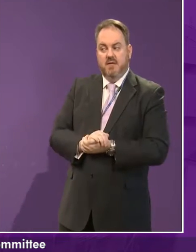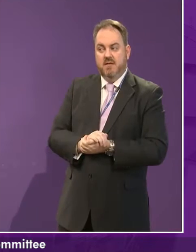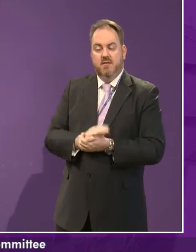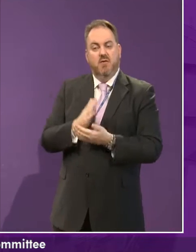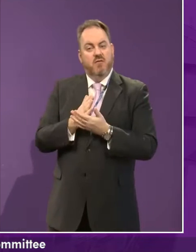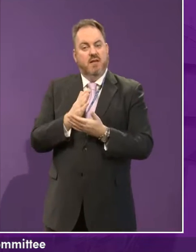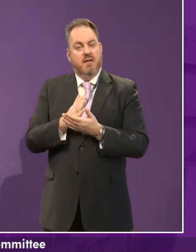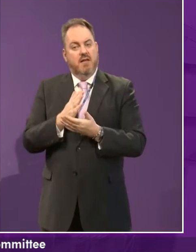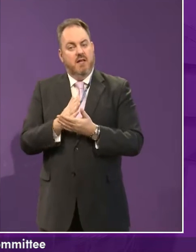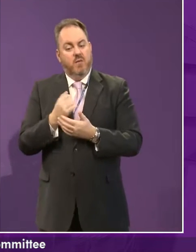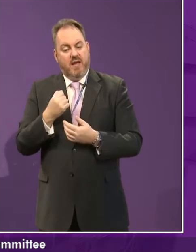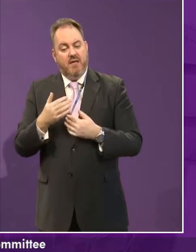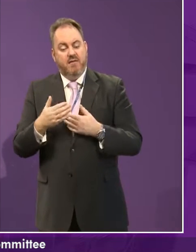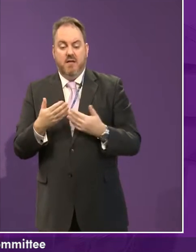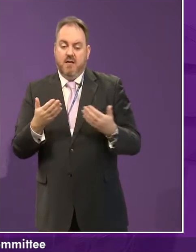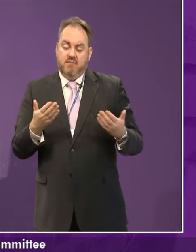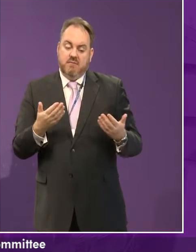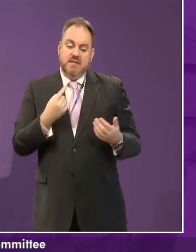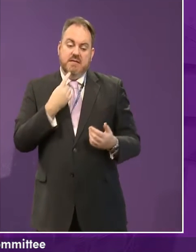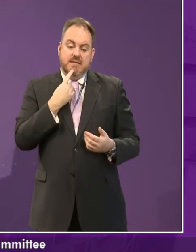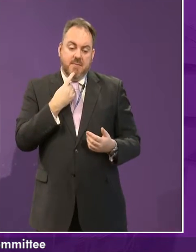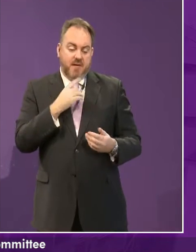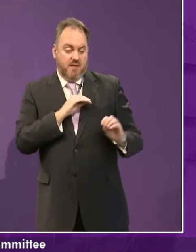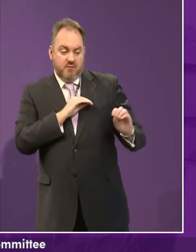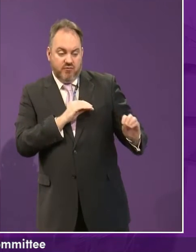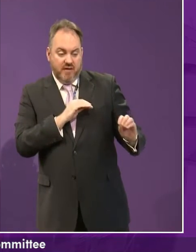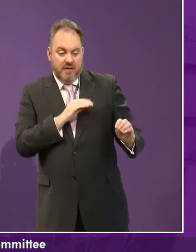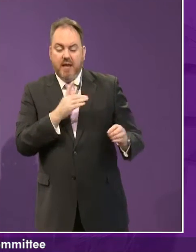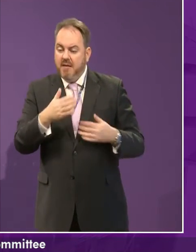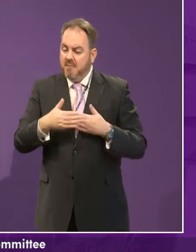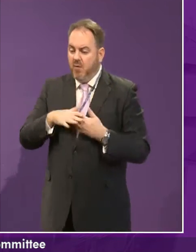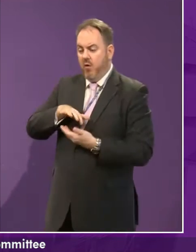light brush and more detailed,